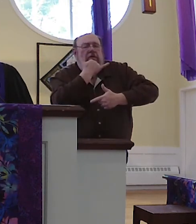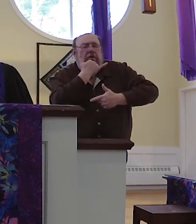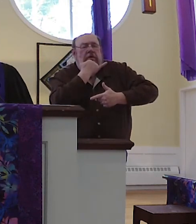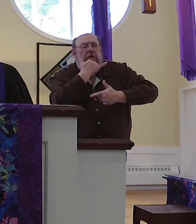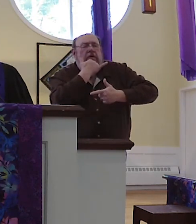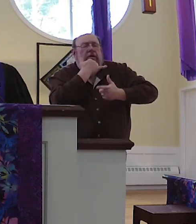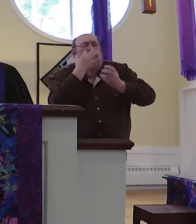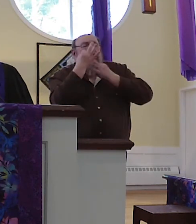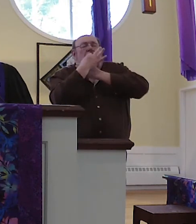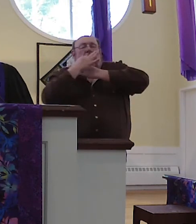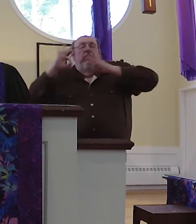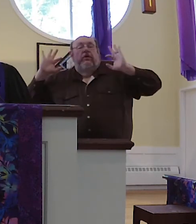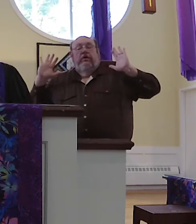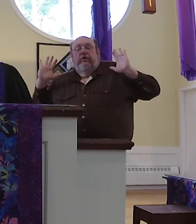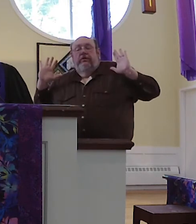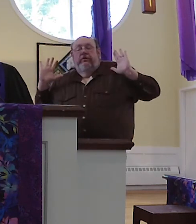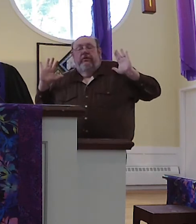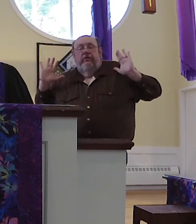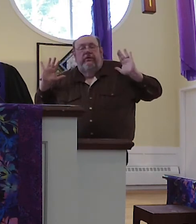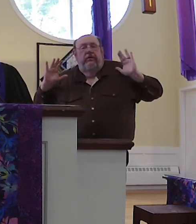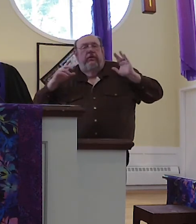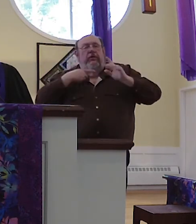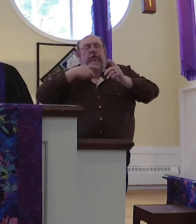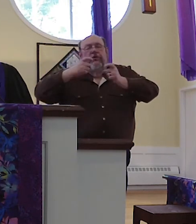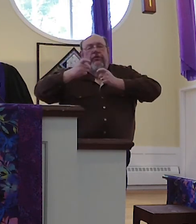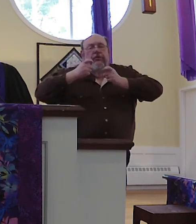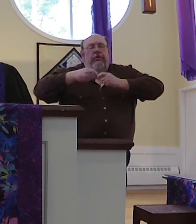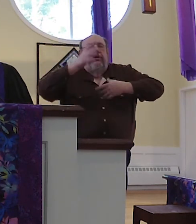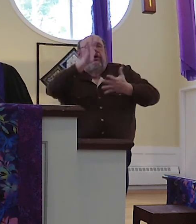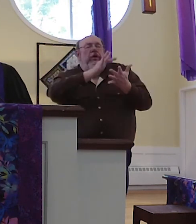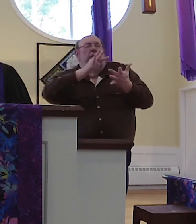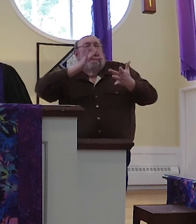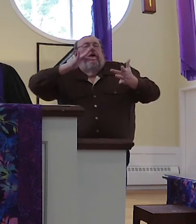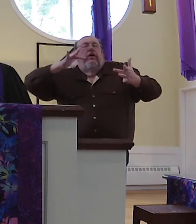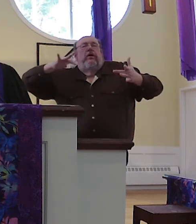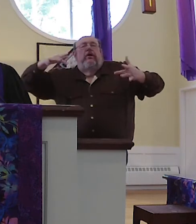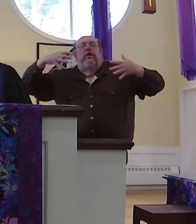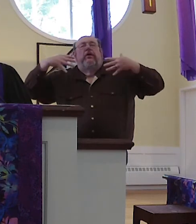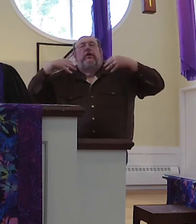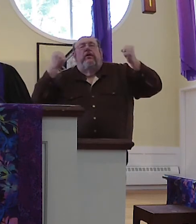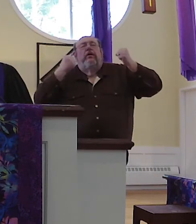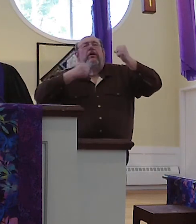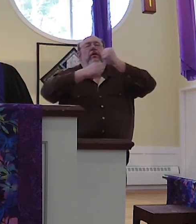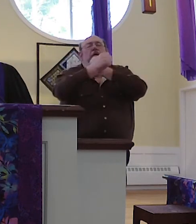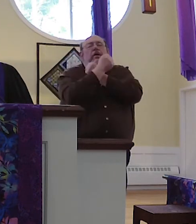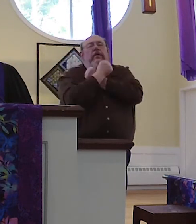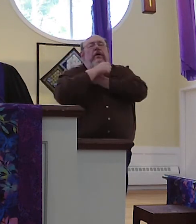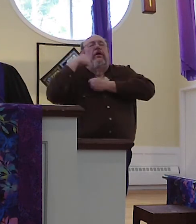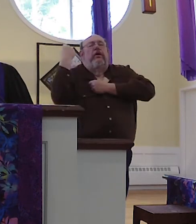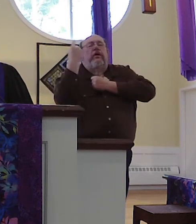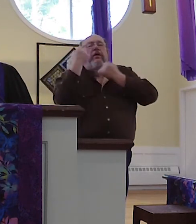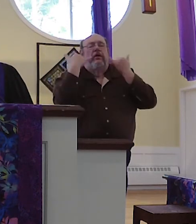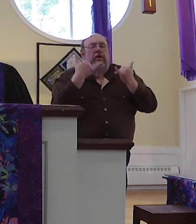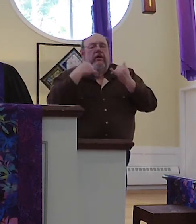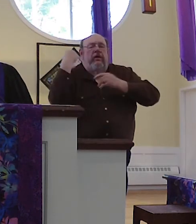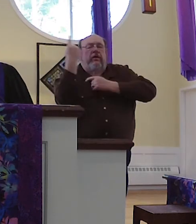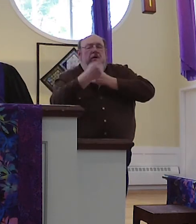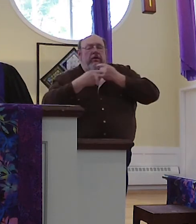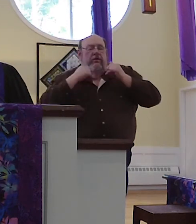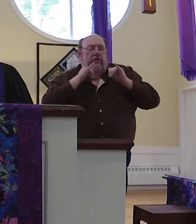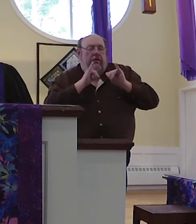us. For you reign in the glory of the power that is love, now and forever.